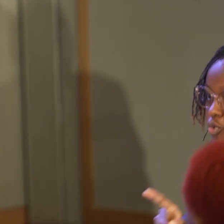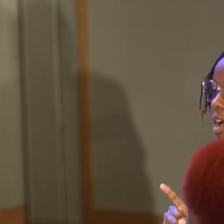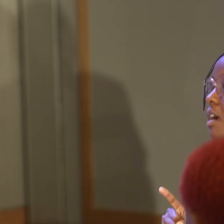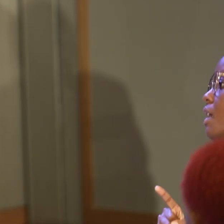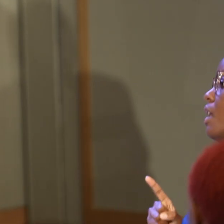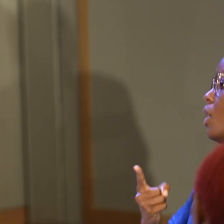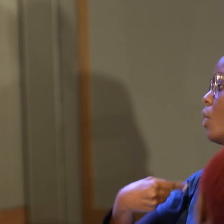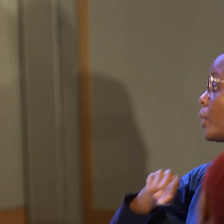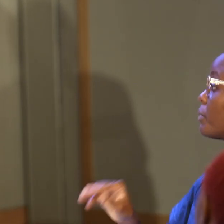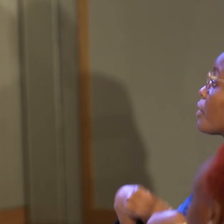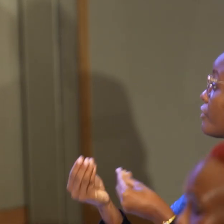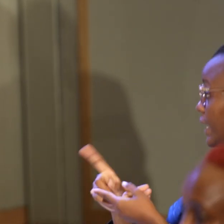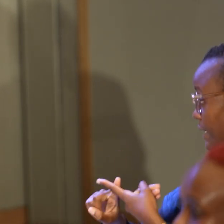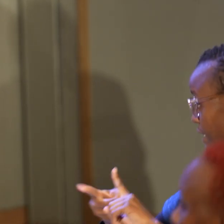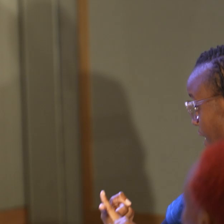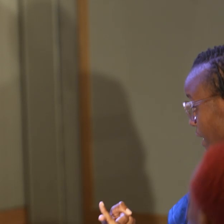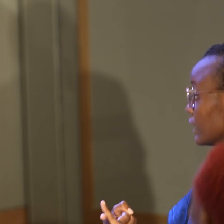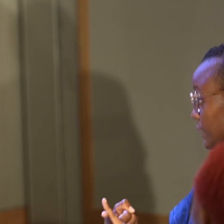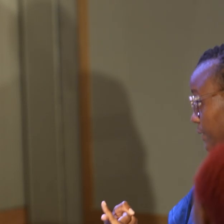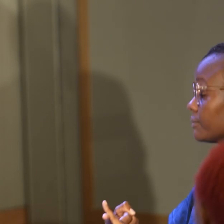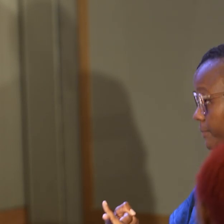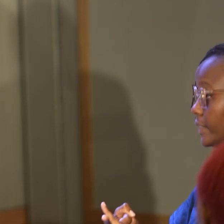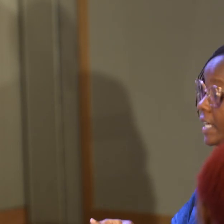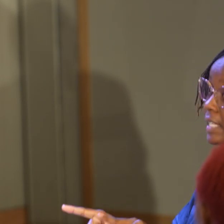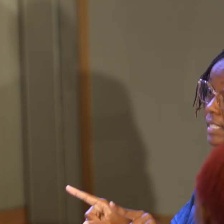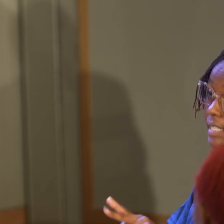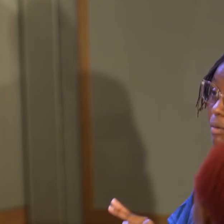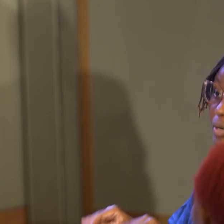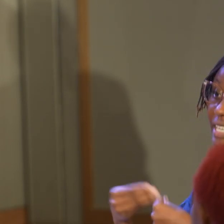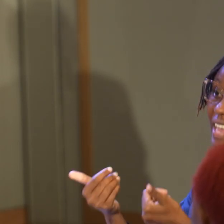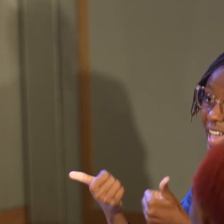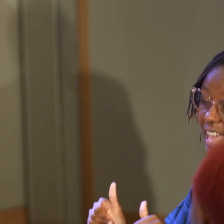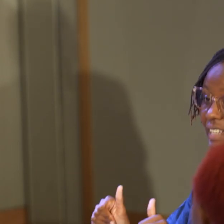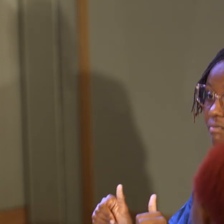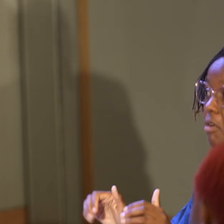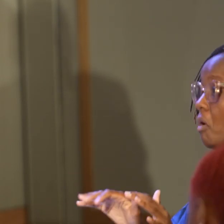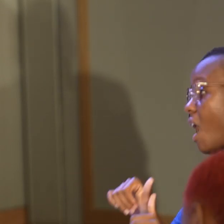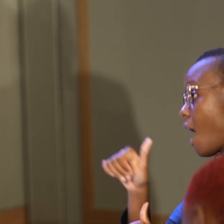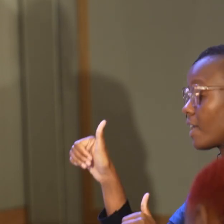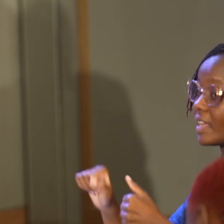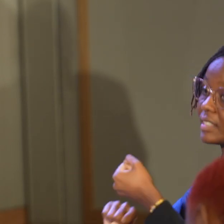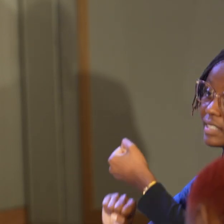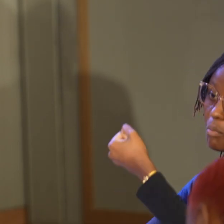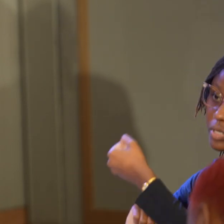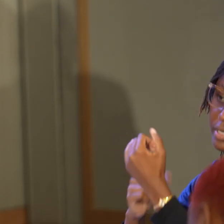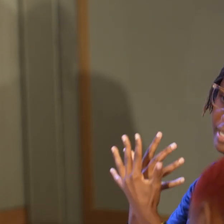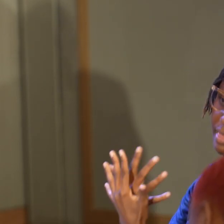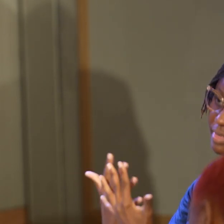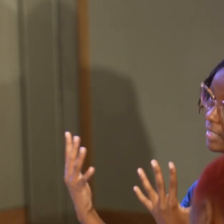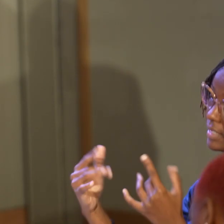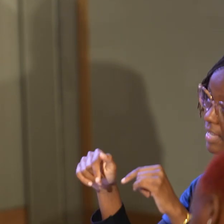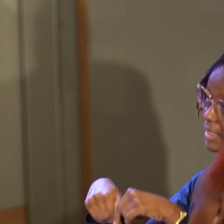we provide the standards and any other enabling instruments in this sector.